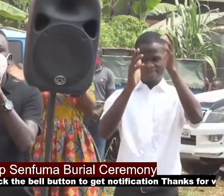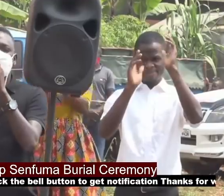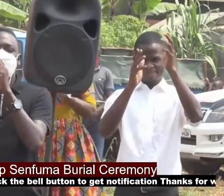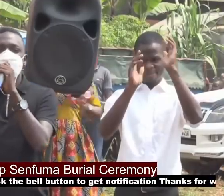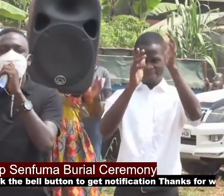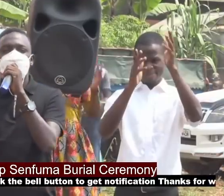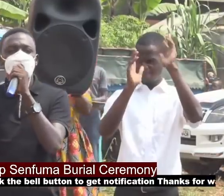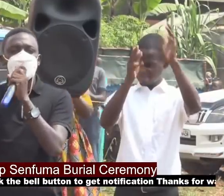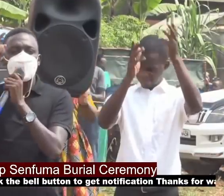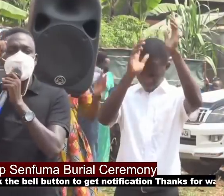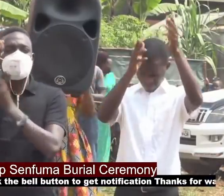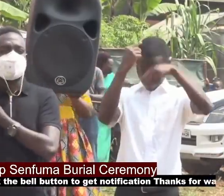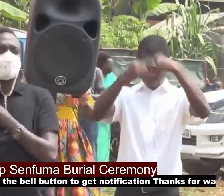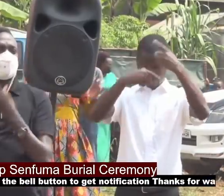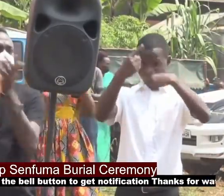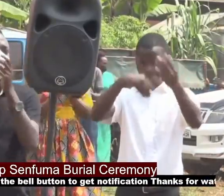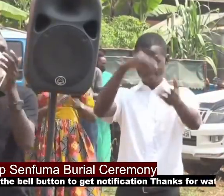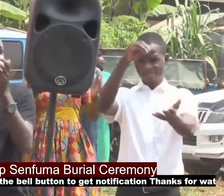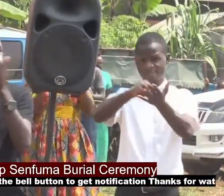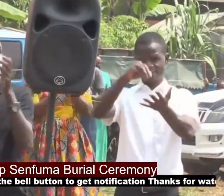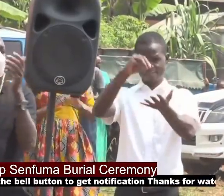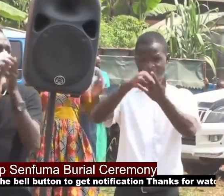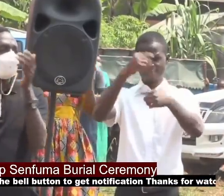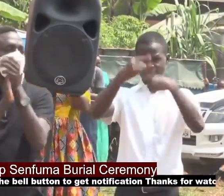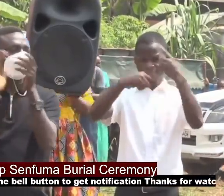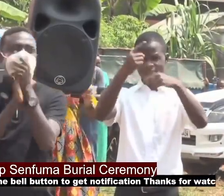Tugenderere dale ndale namba.